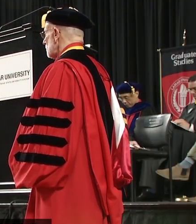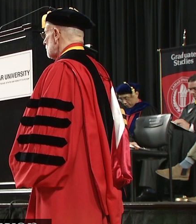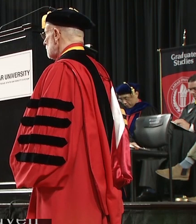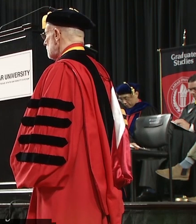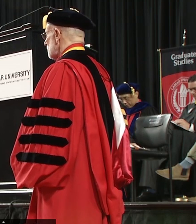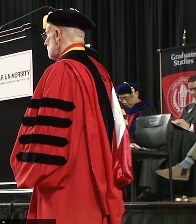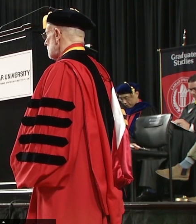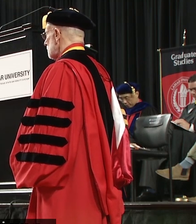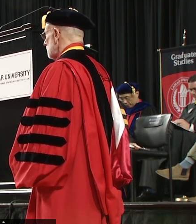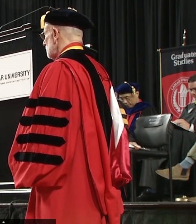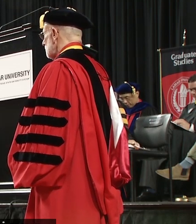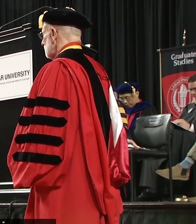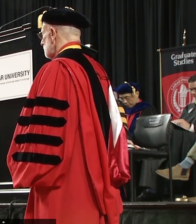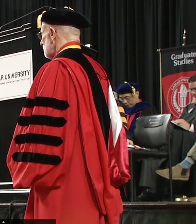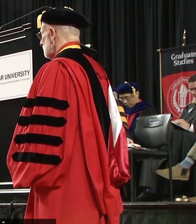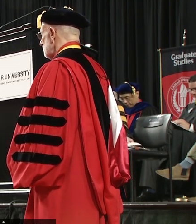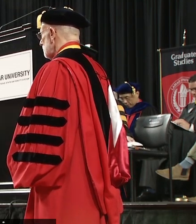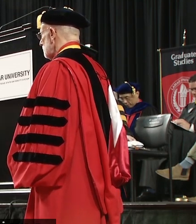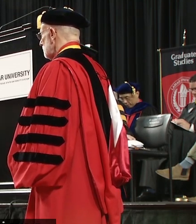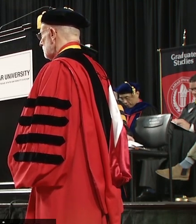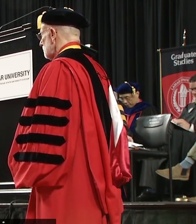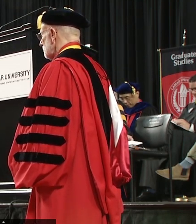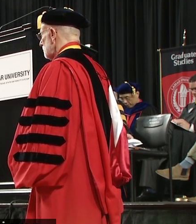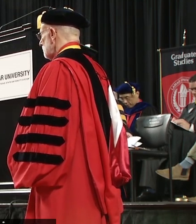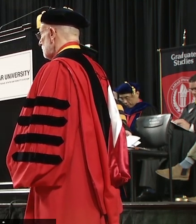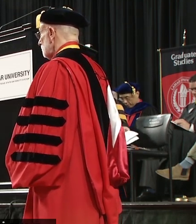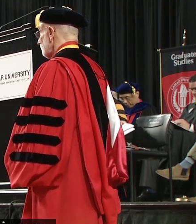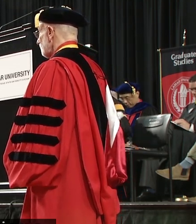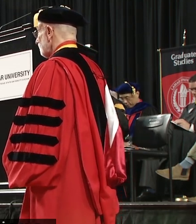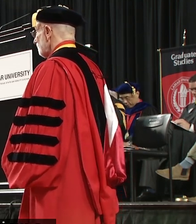Tessa Marie Runty.